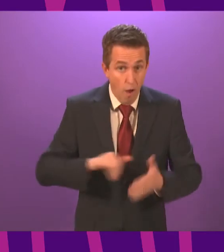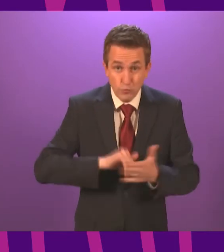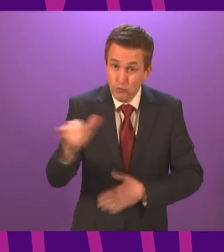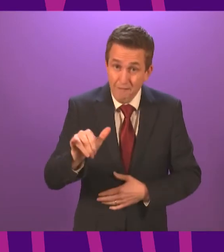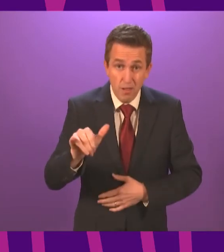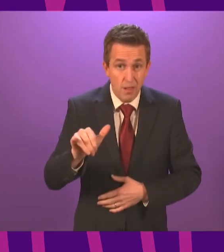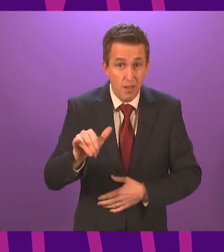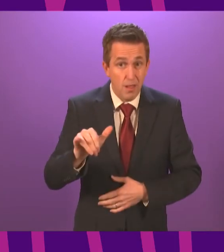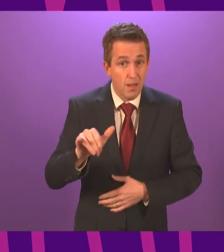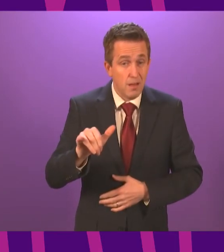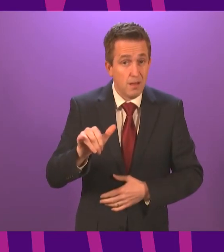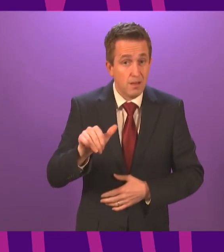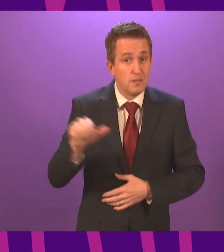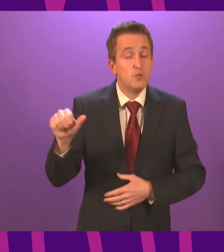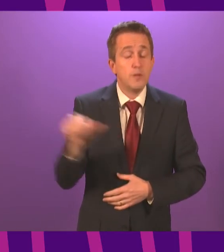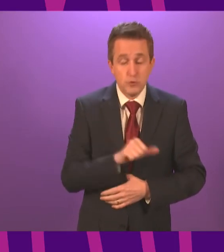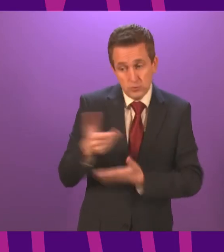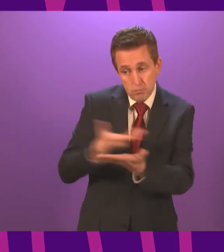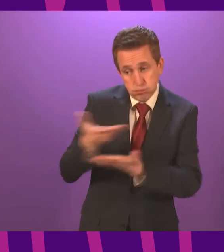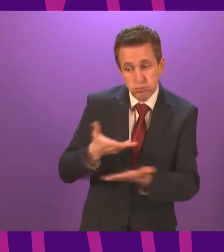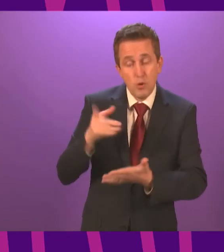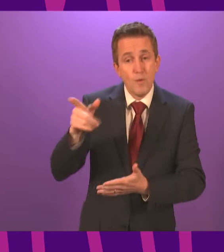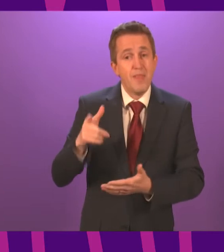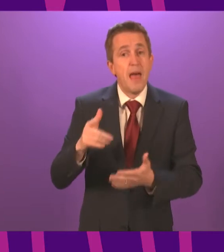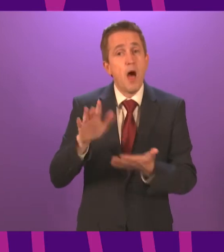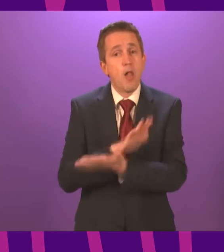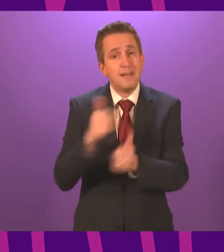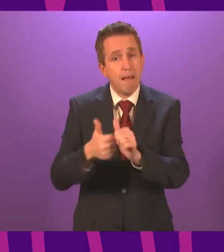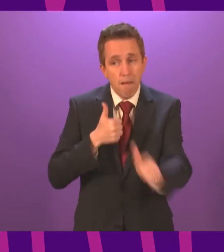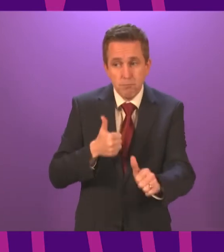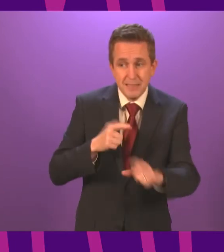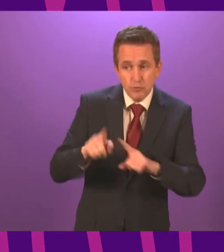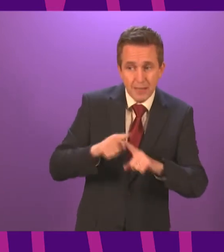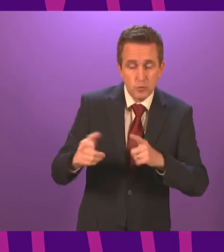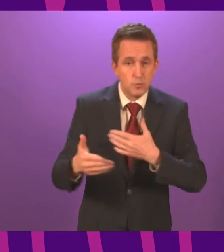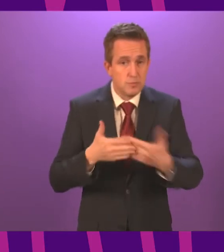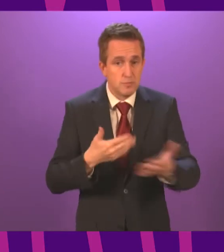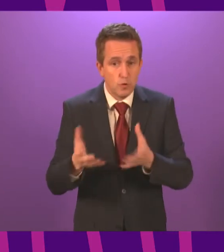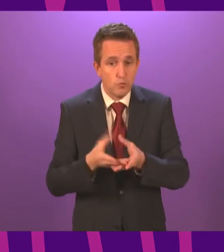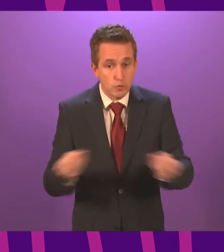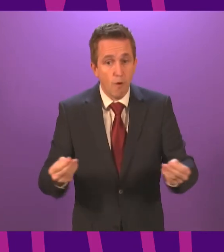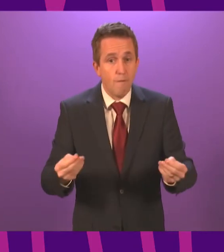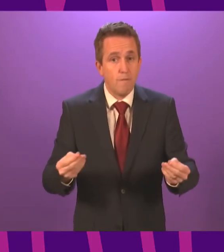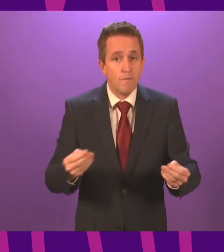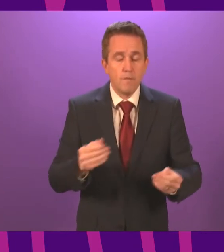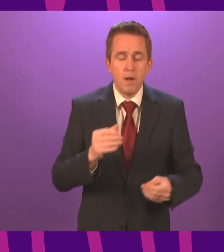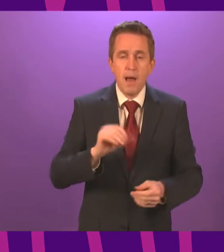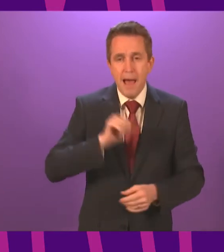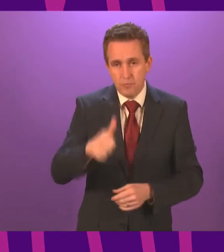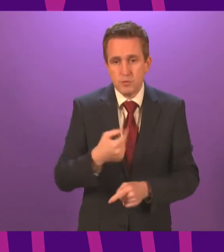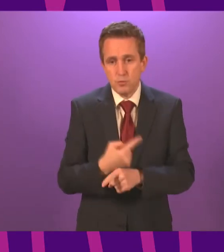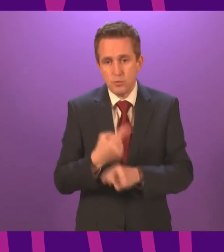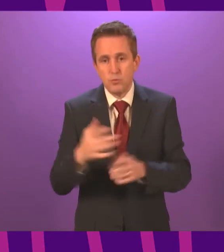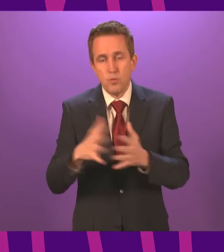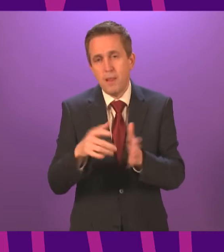to make sure that they engage with their operators and whoever has provided them with the case. But again, it's one of these issues that we can continue to engage with Willie Rennie on, and I thank